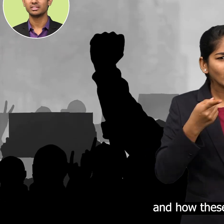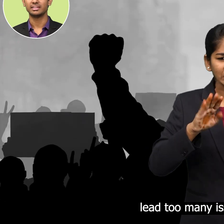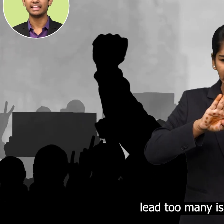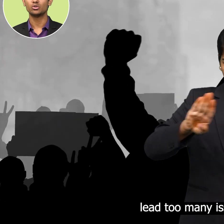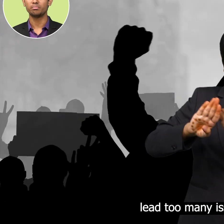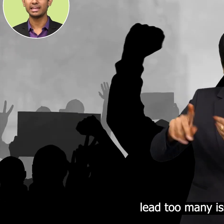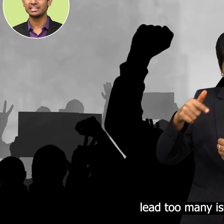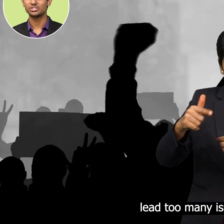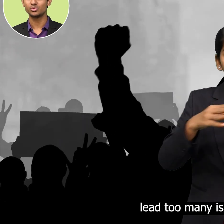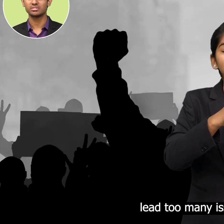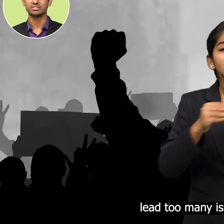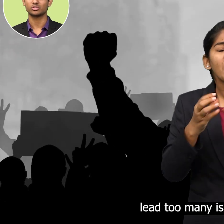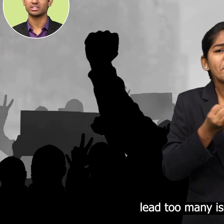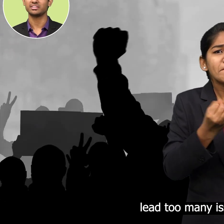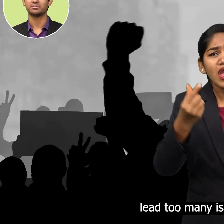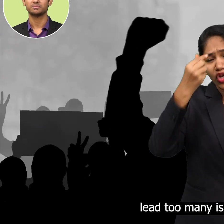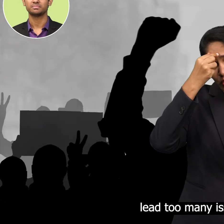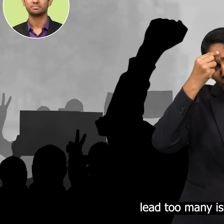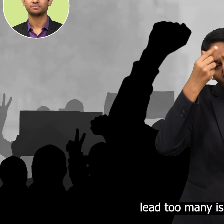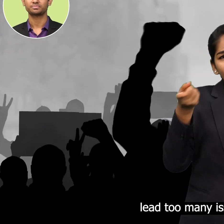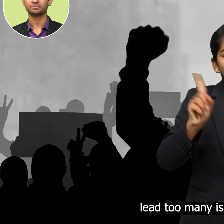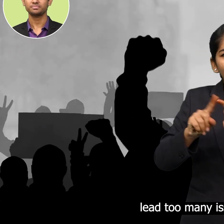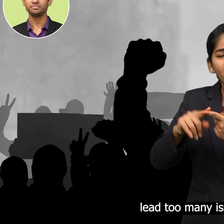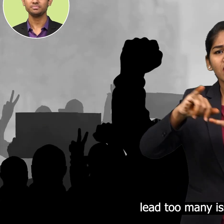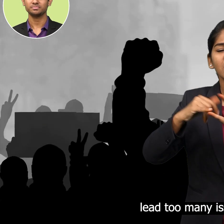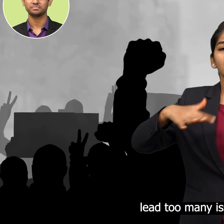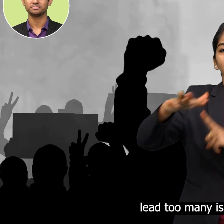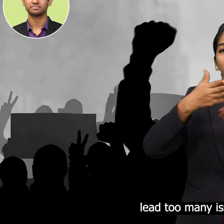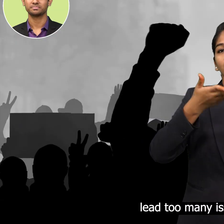discriminations led to many issues in the society.